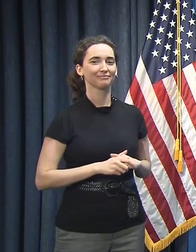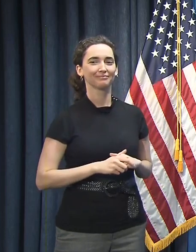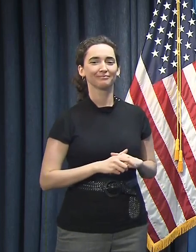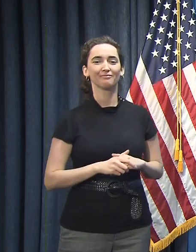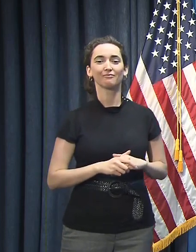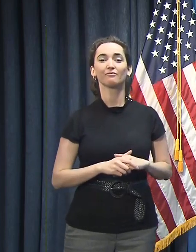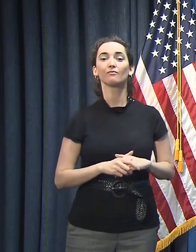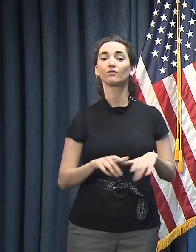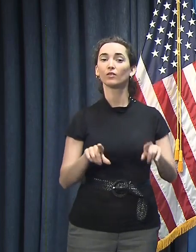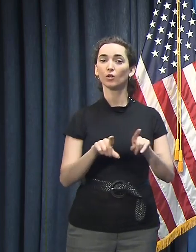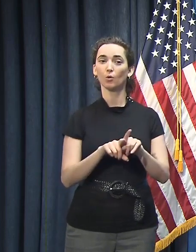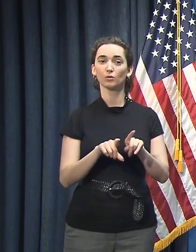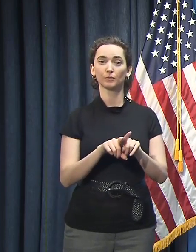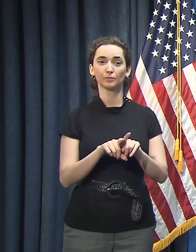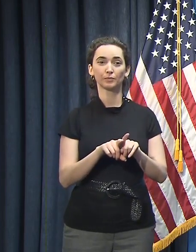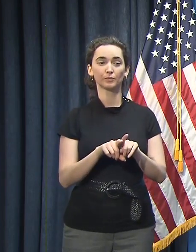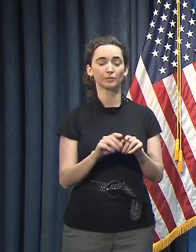You'll no doubt see